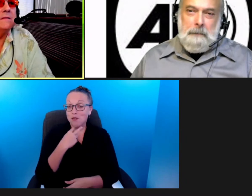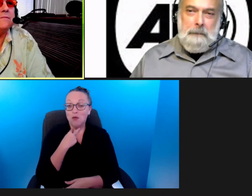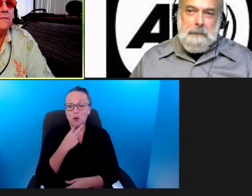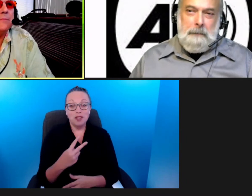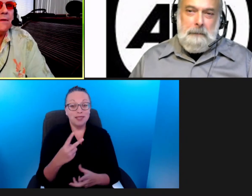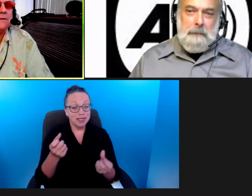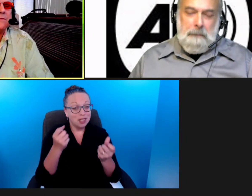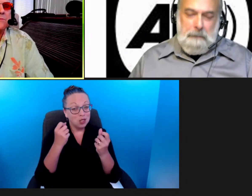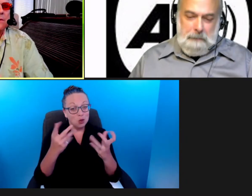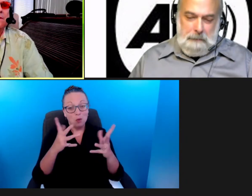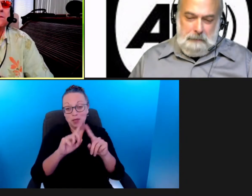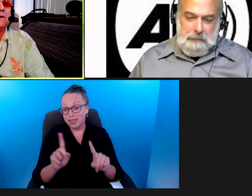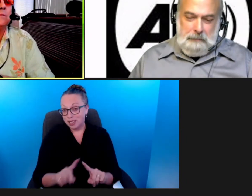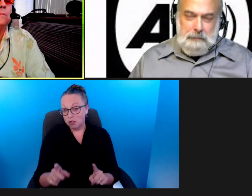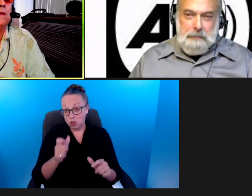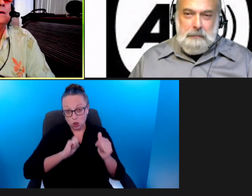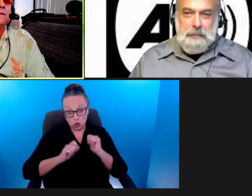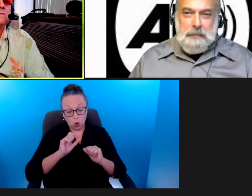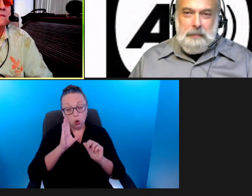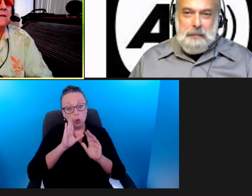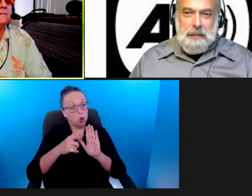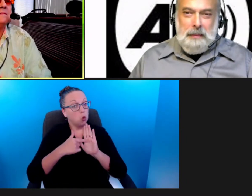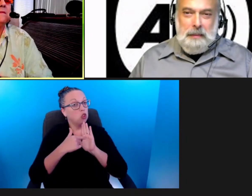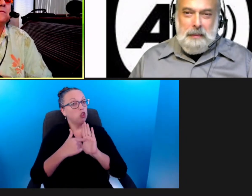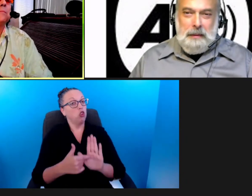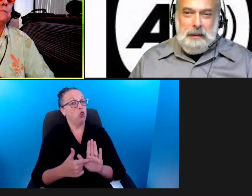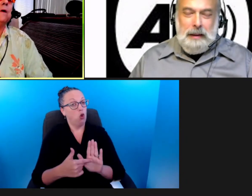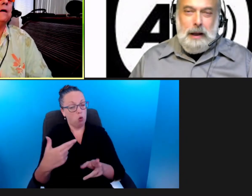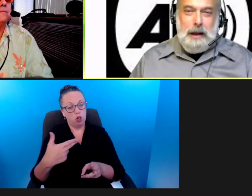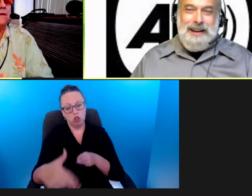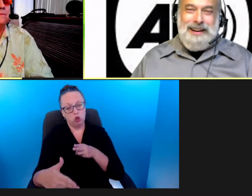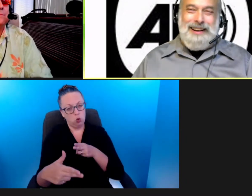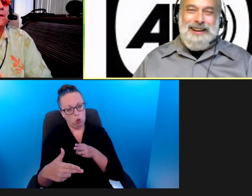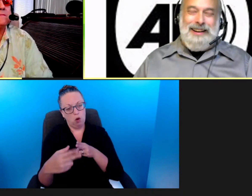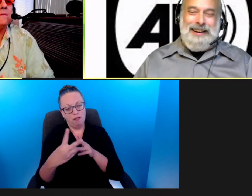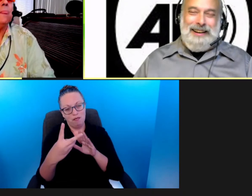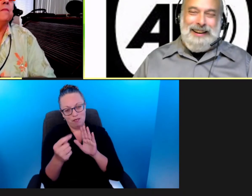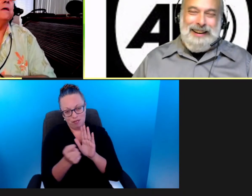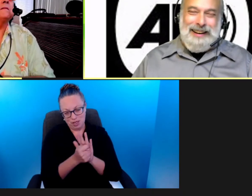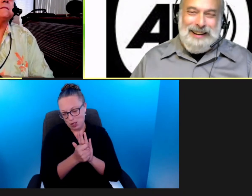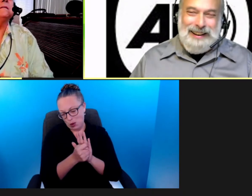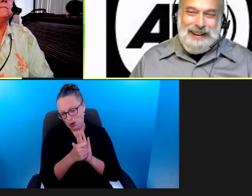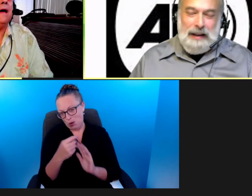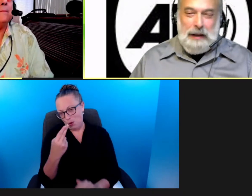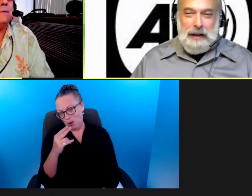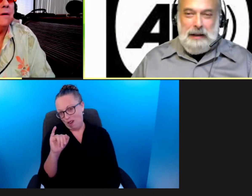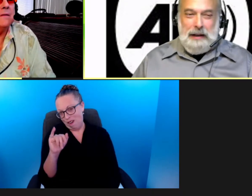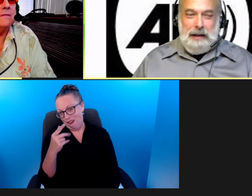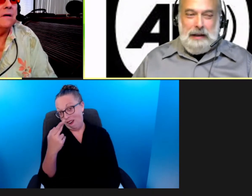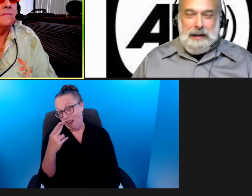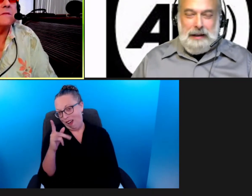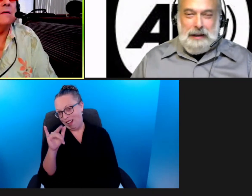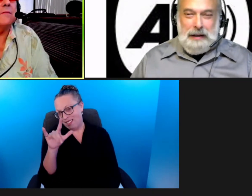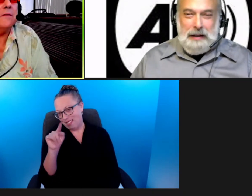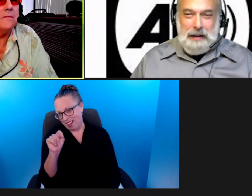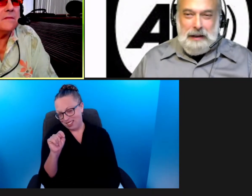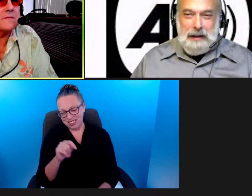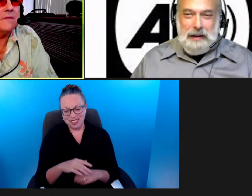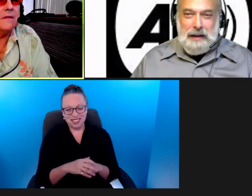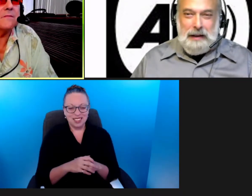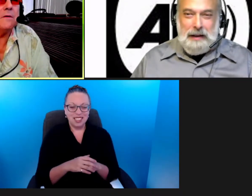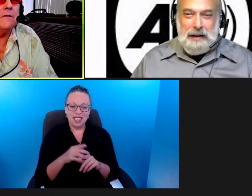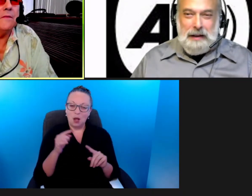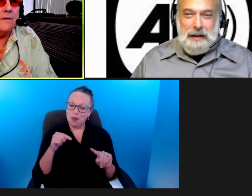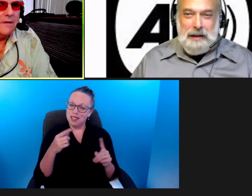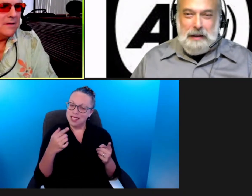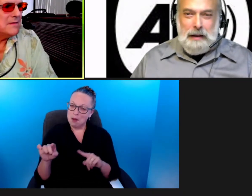many different productions. We're going to show just a little fun piece that happened on I've heard of this